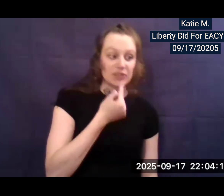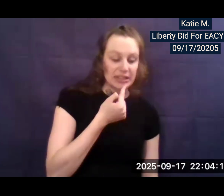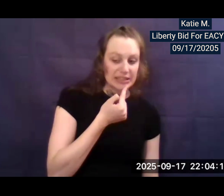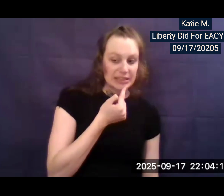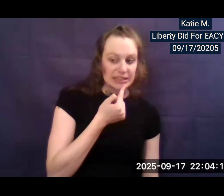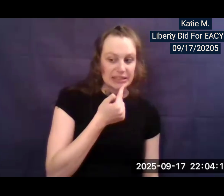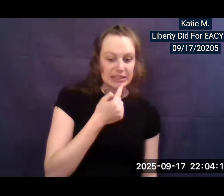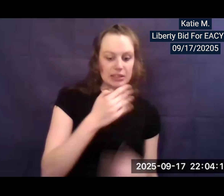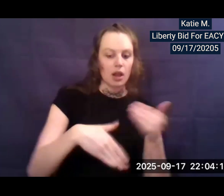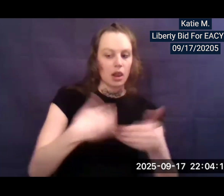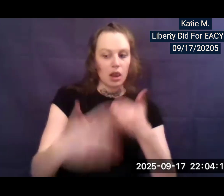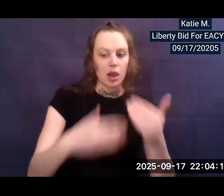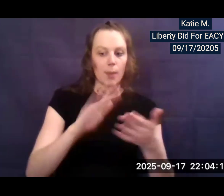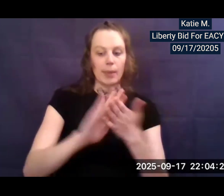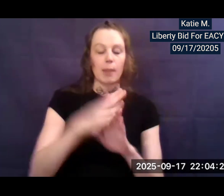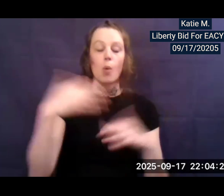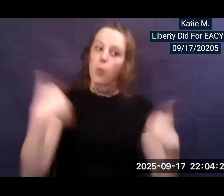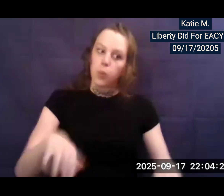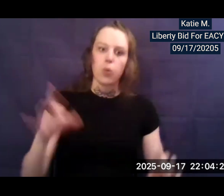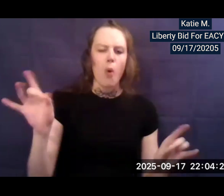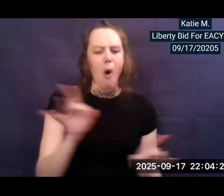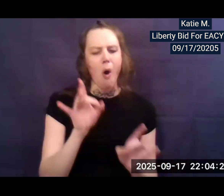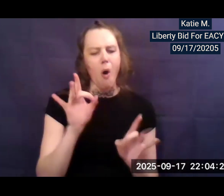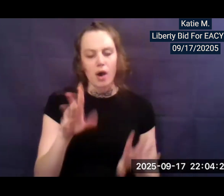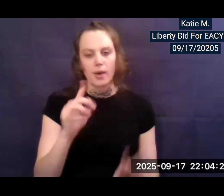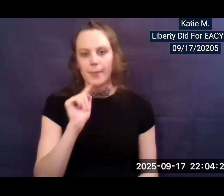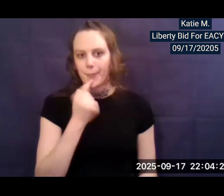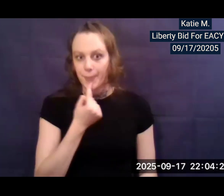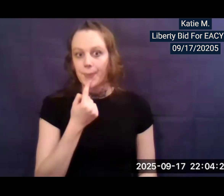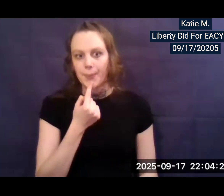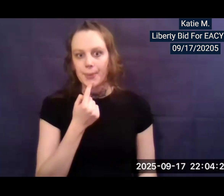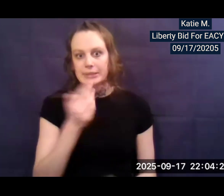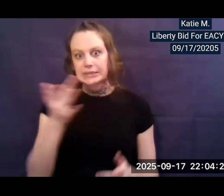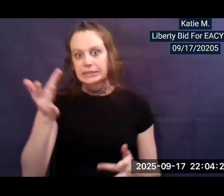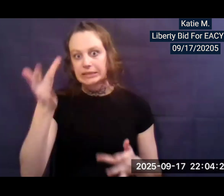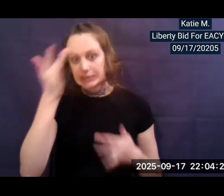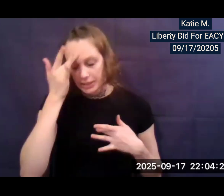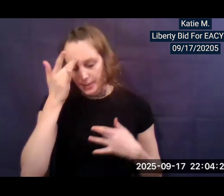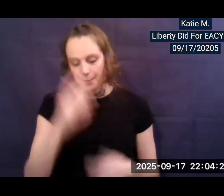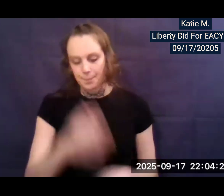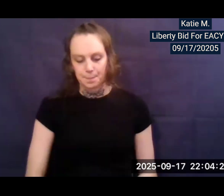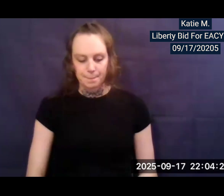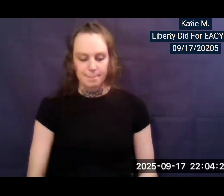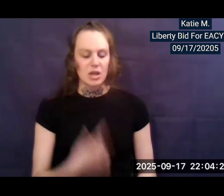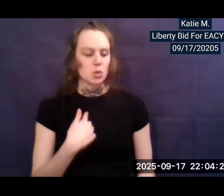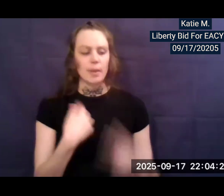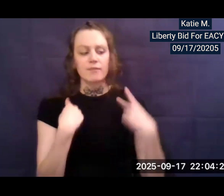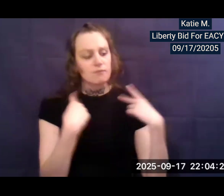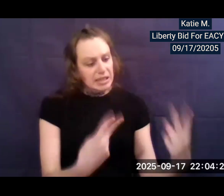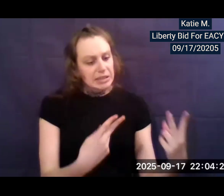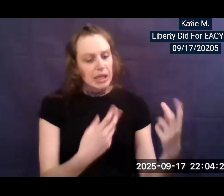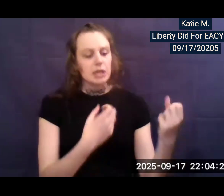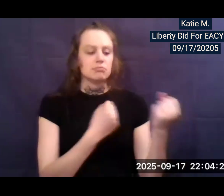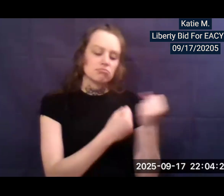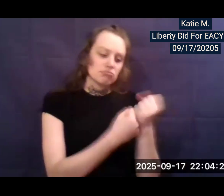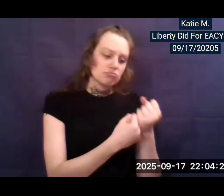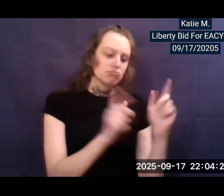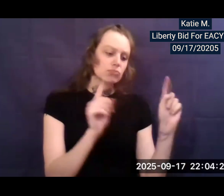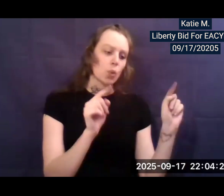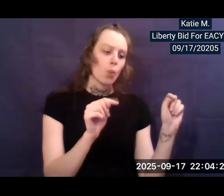And then um I mean, I was able to be there for them. I was able to visit them and like go to Sundays to make sure they were okay.